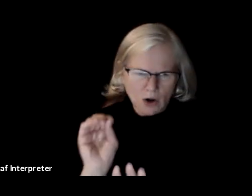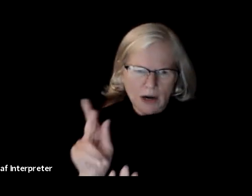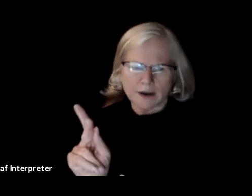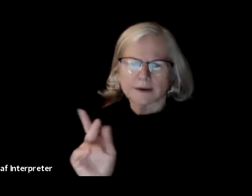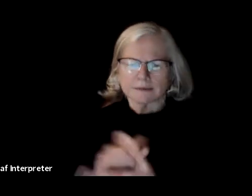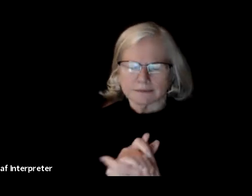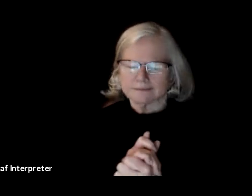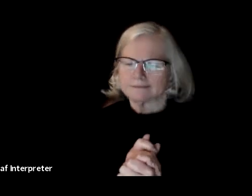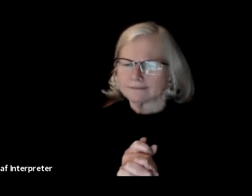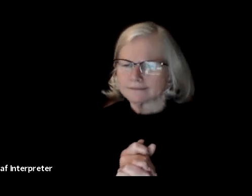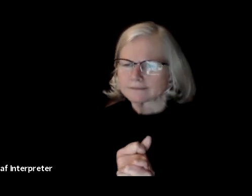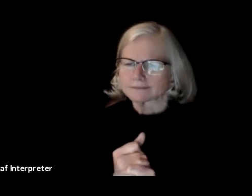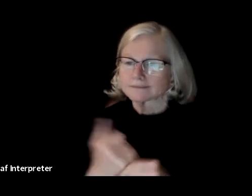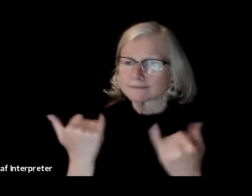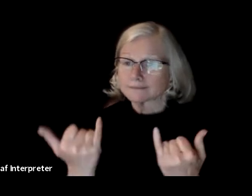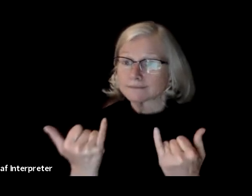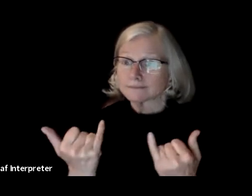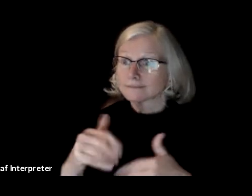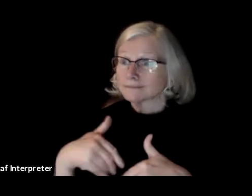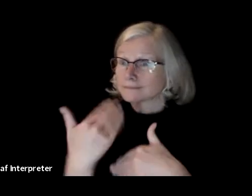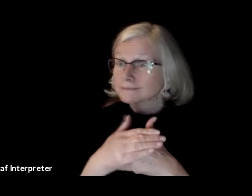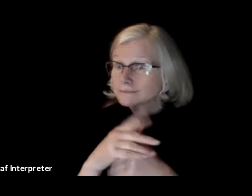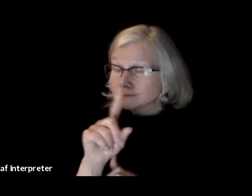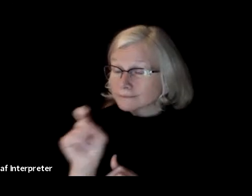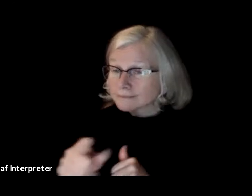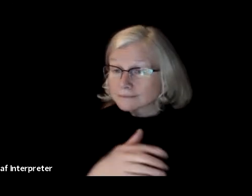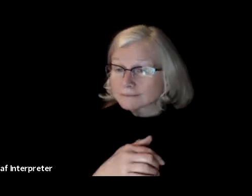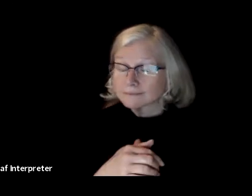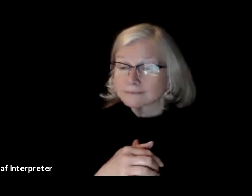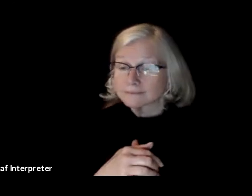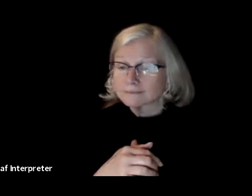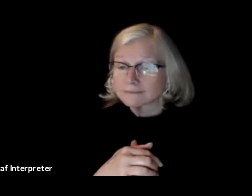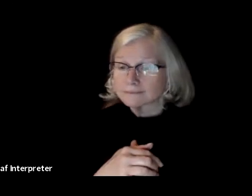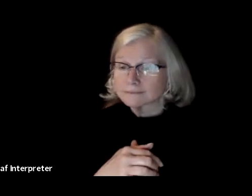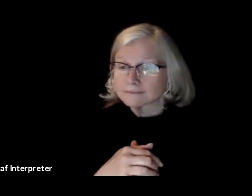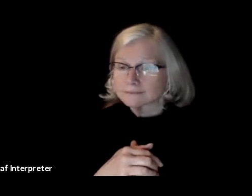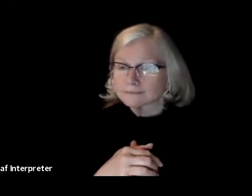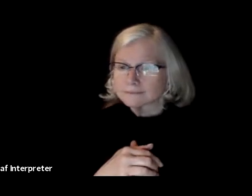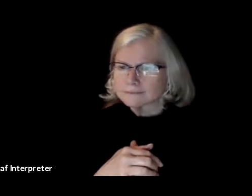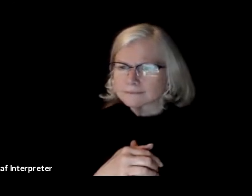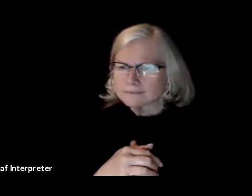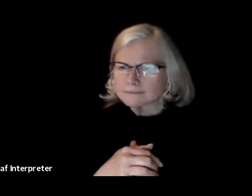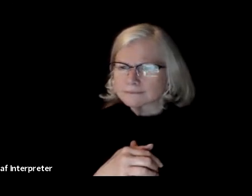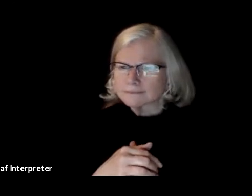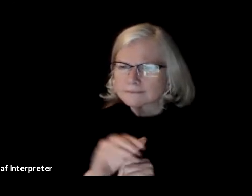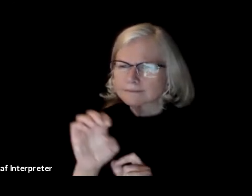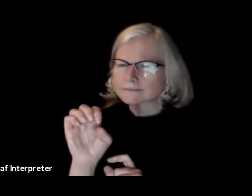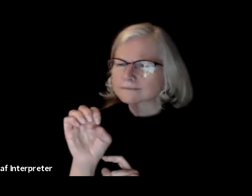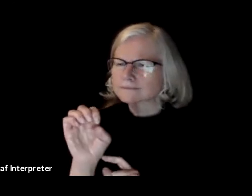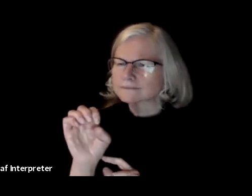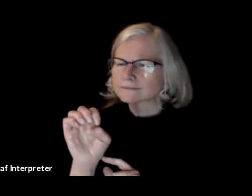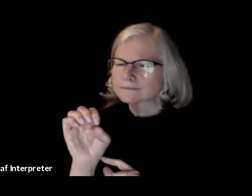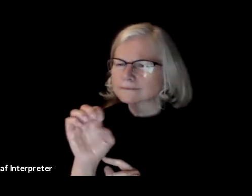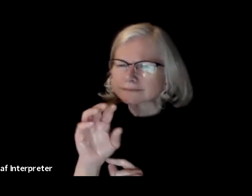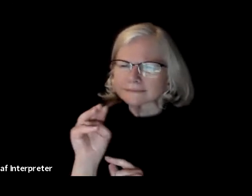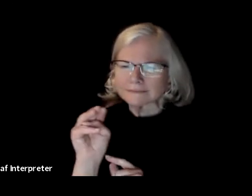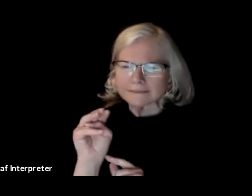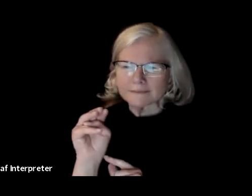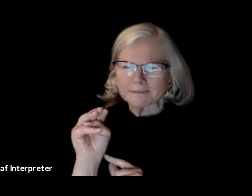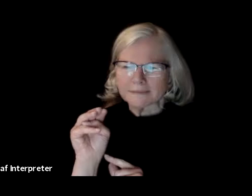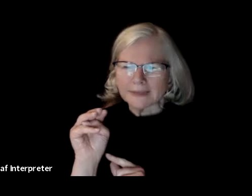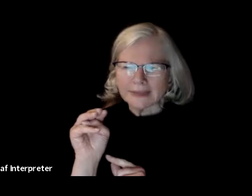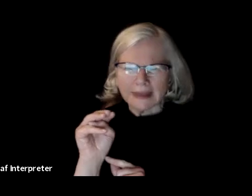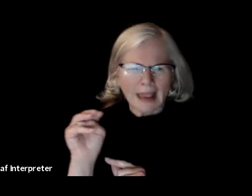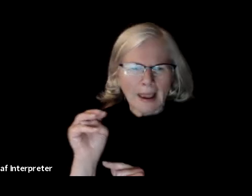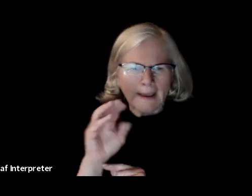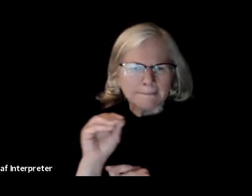Our next question comes from the line of Bill Werner from News Network. Your line is open. Hi, thank